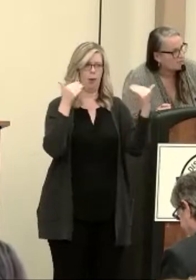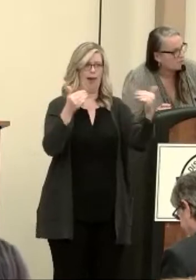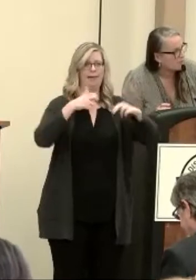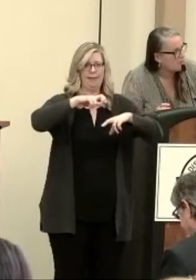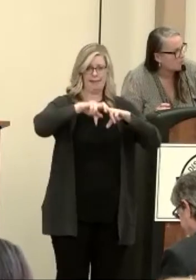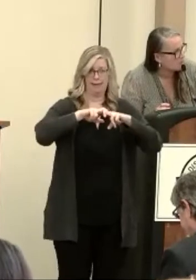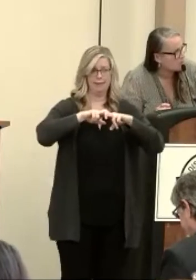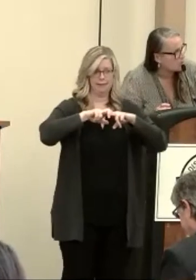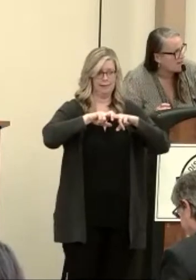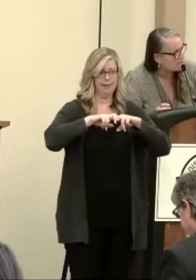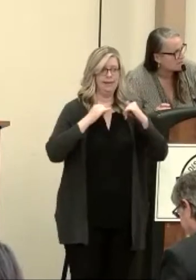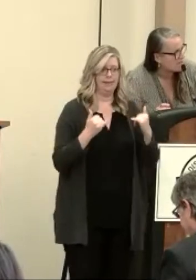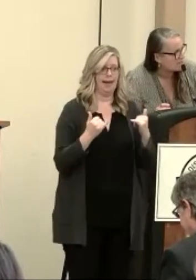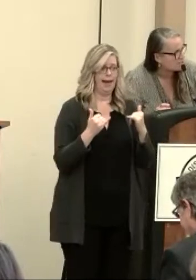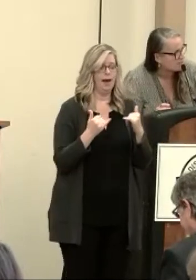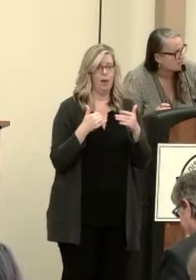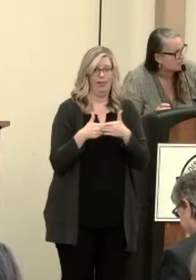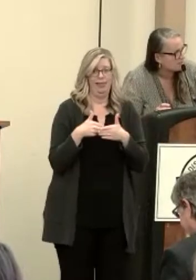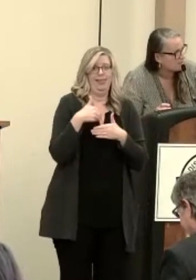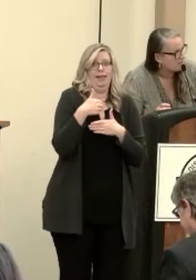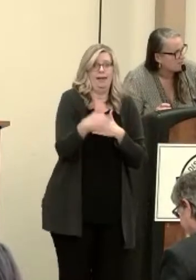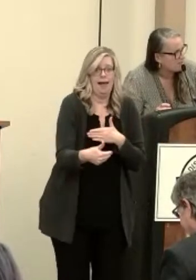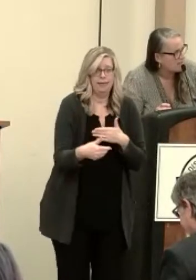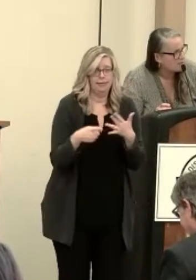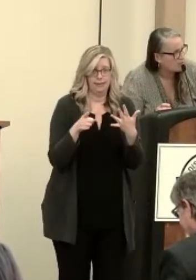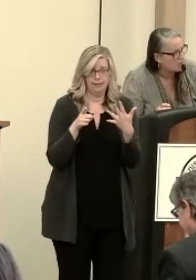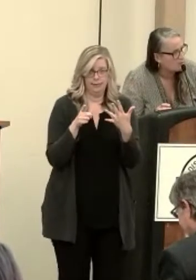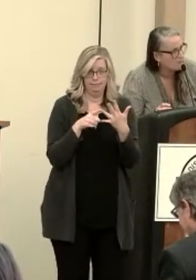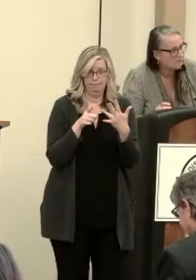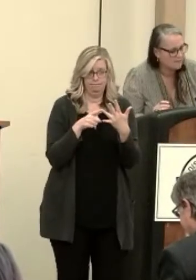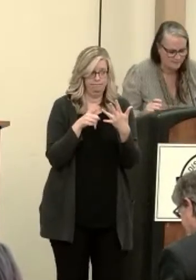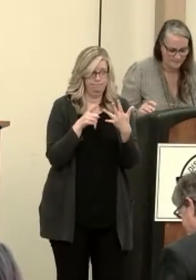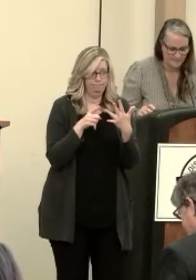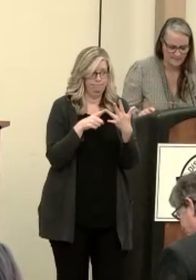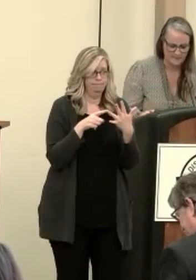ready to repose our next section. Thank you.